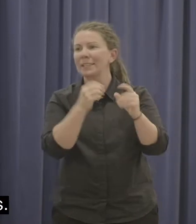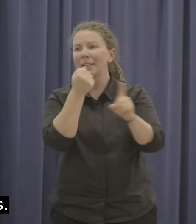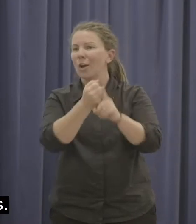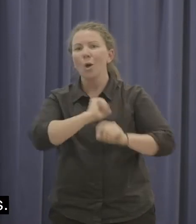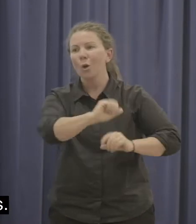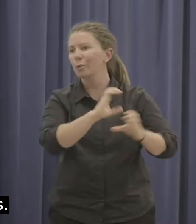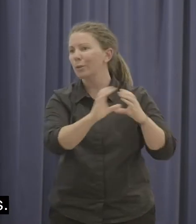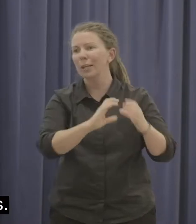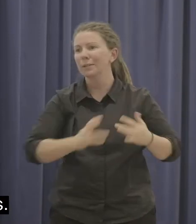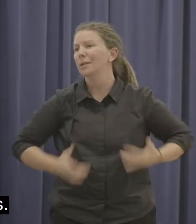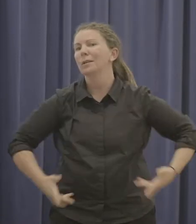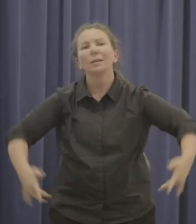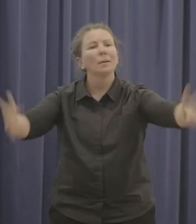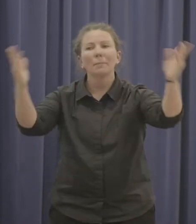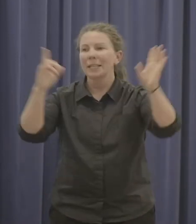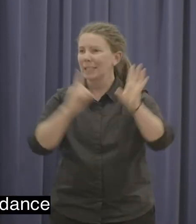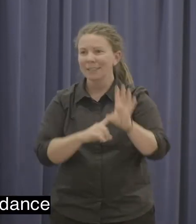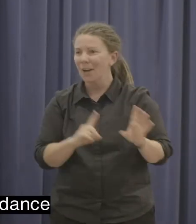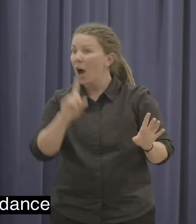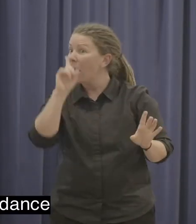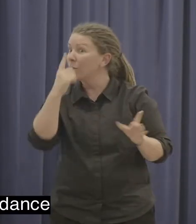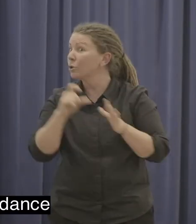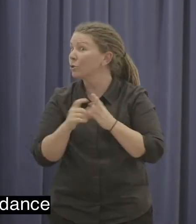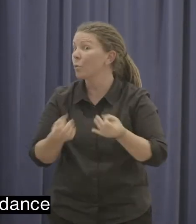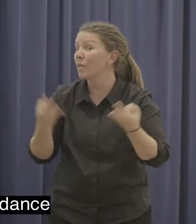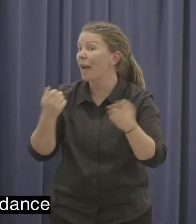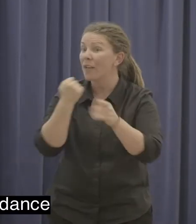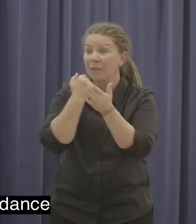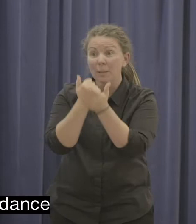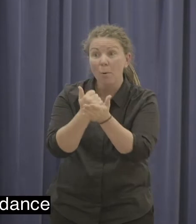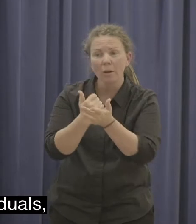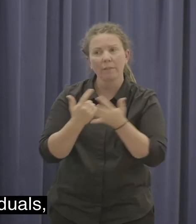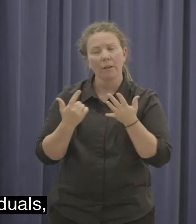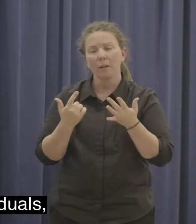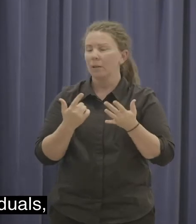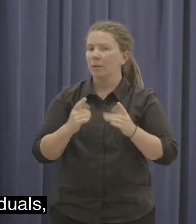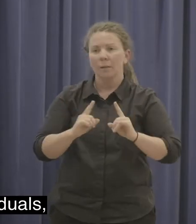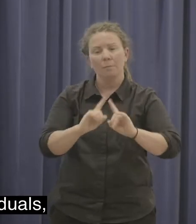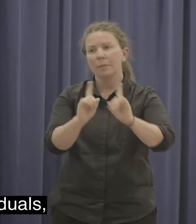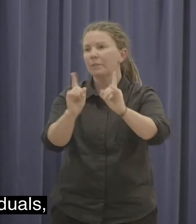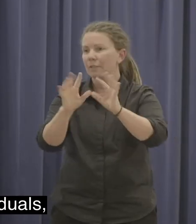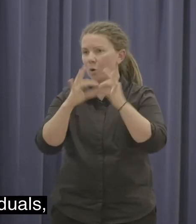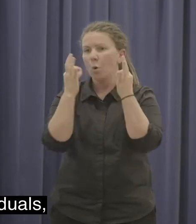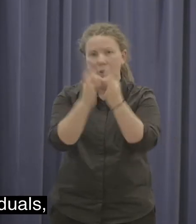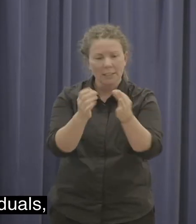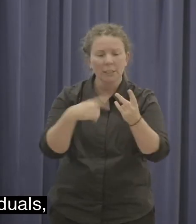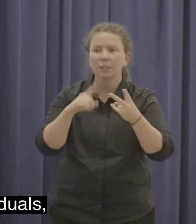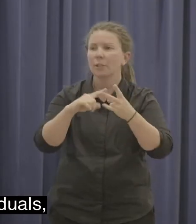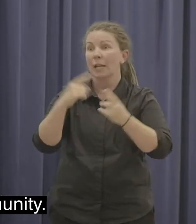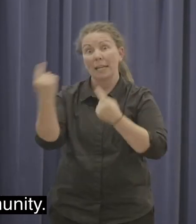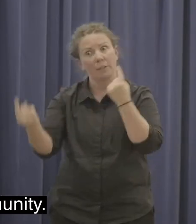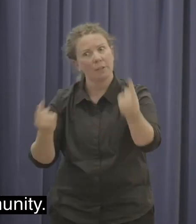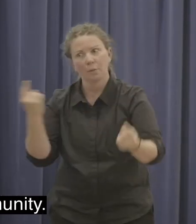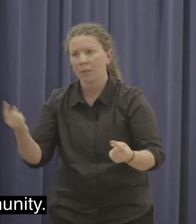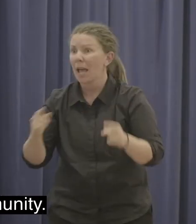communication options. I couldn't have done it without the support and the guidance of several organisations, individuals,